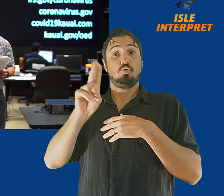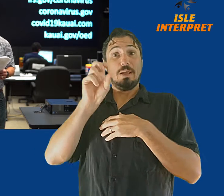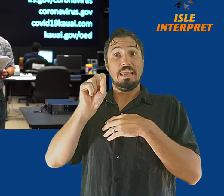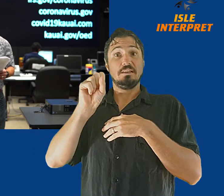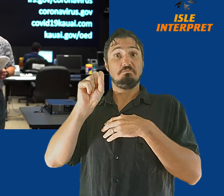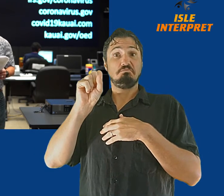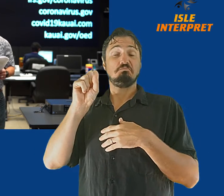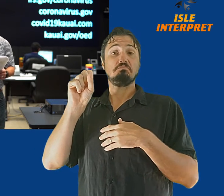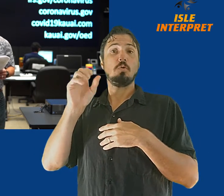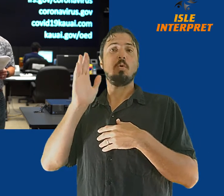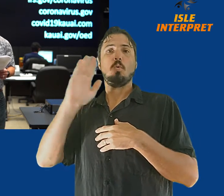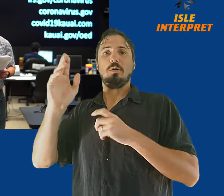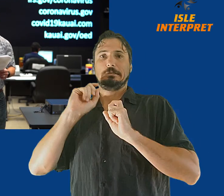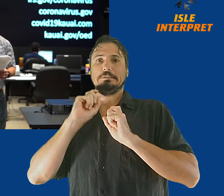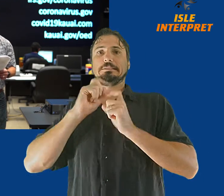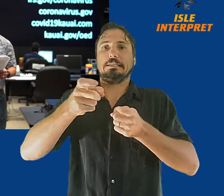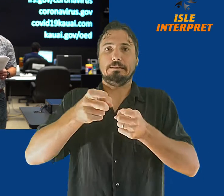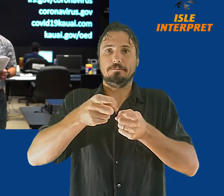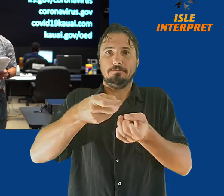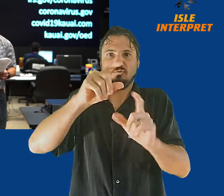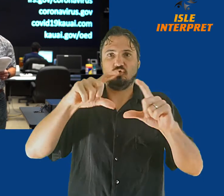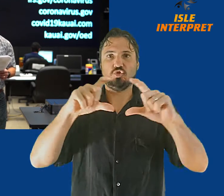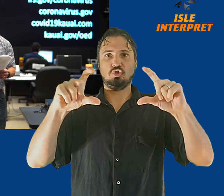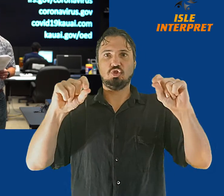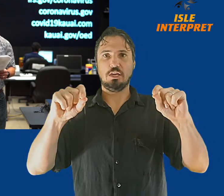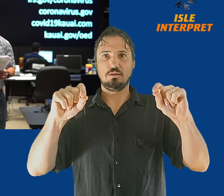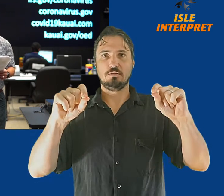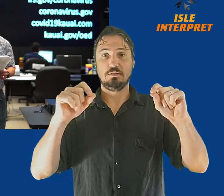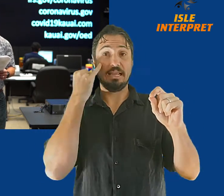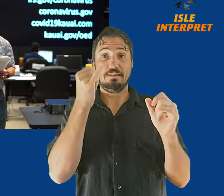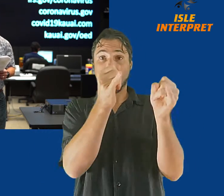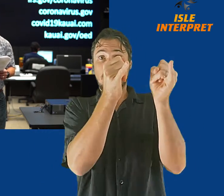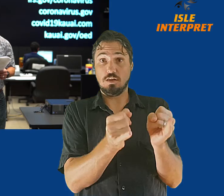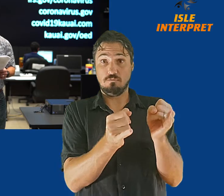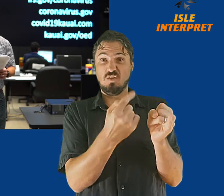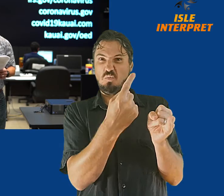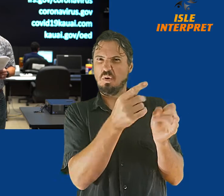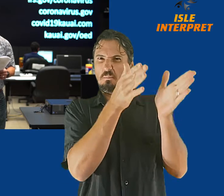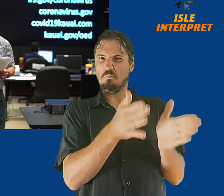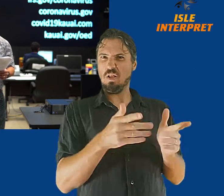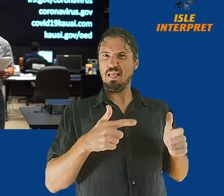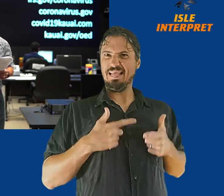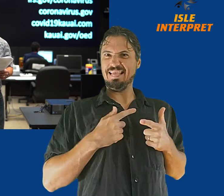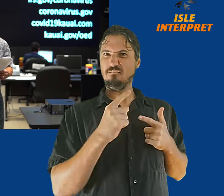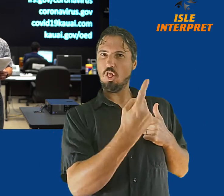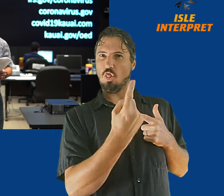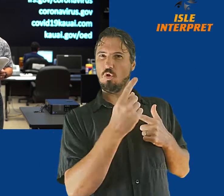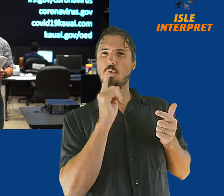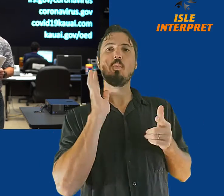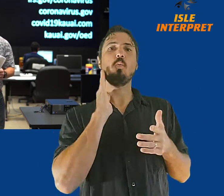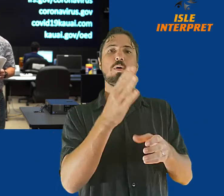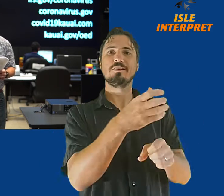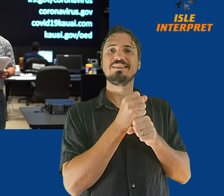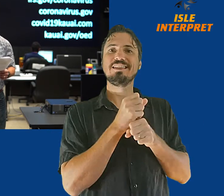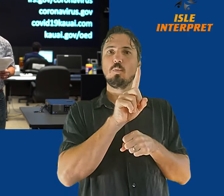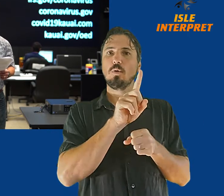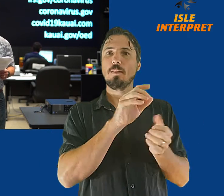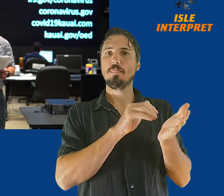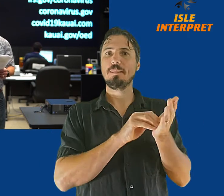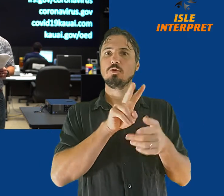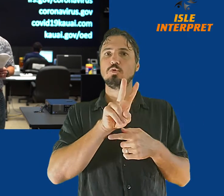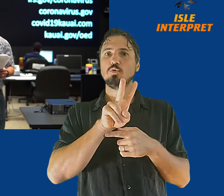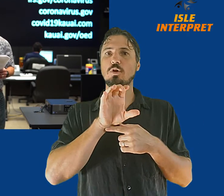Treasury. Individuals will receive up to $1,200, Married couples will get up to